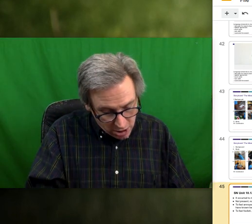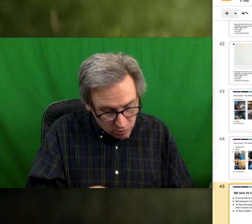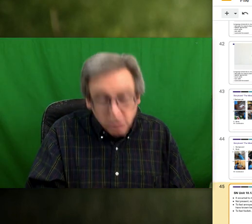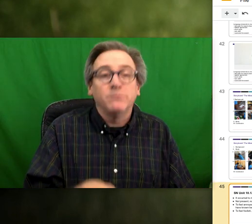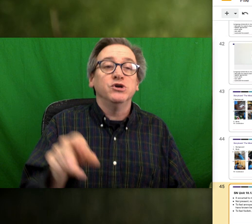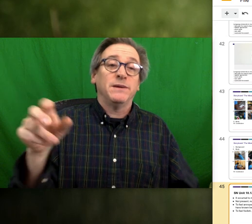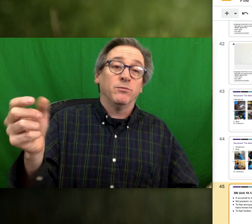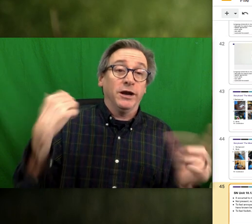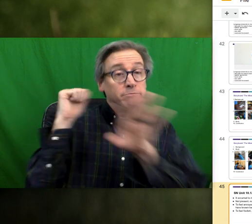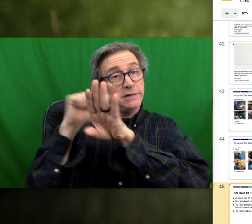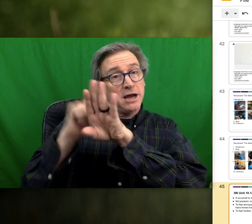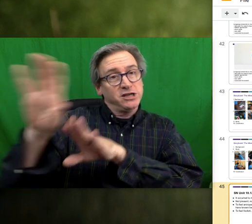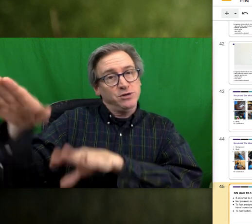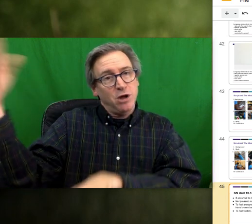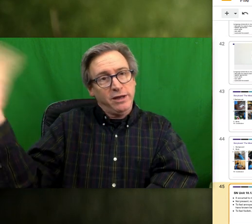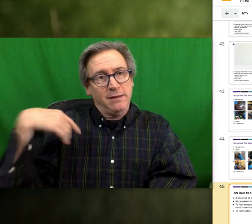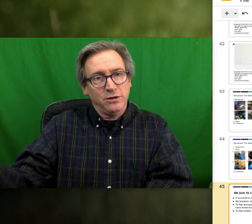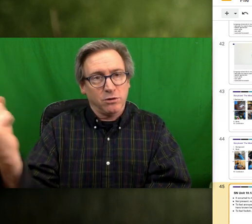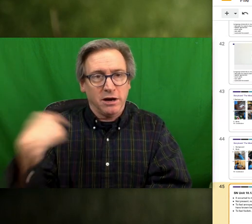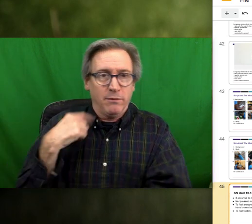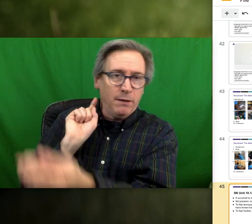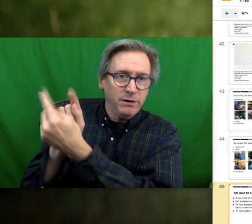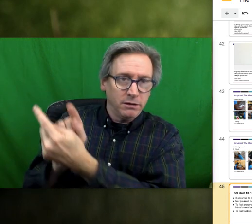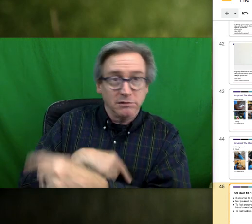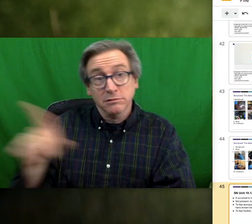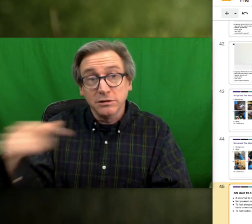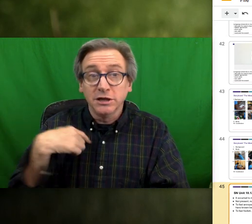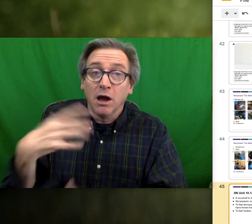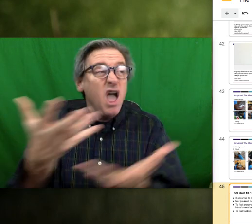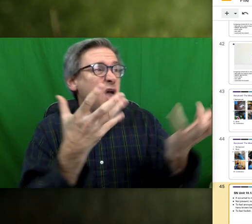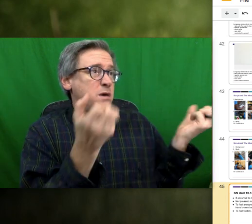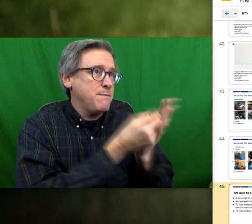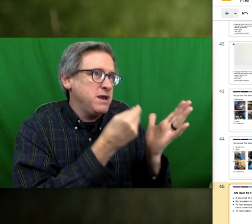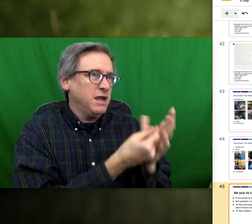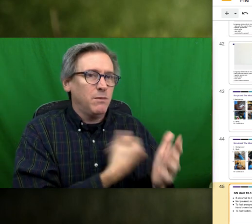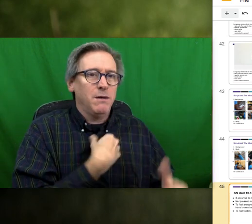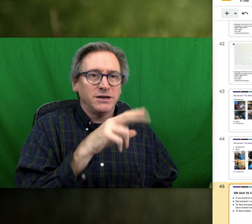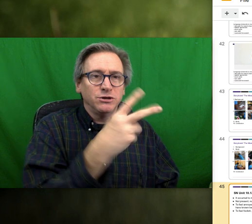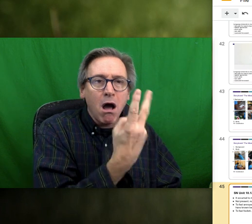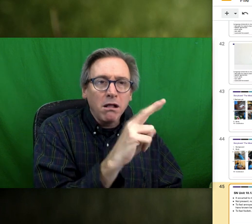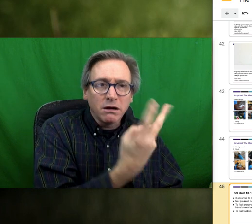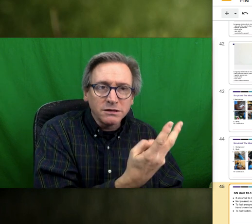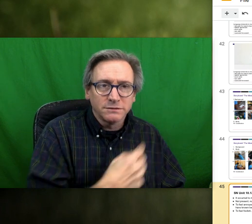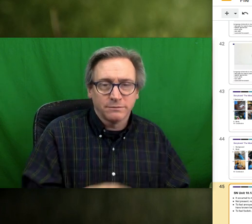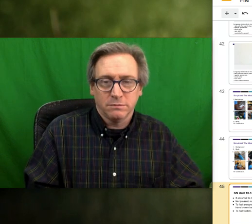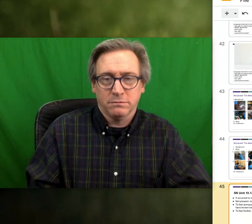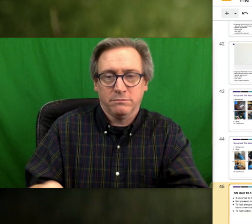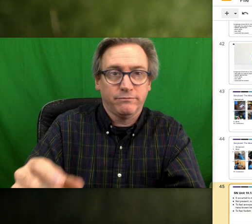look, oh, newspaper boy. Not because you know he came to the door and I went up and I want my money. I want my